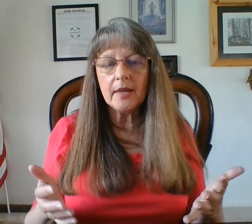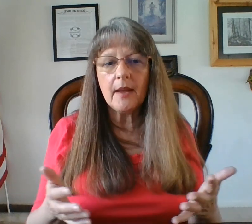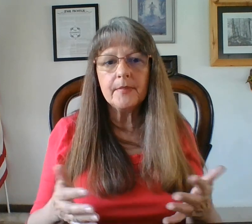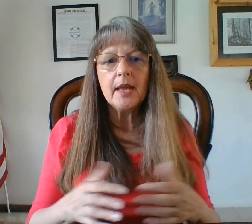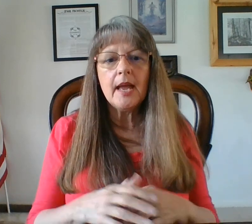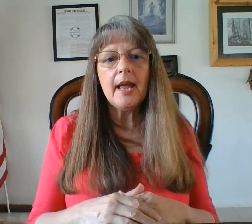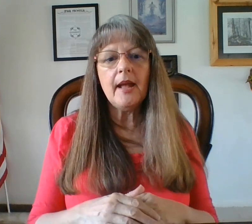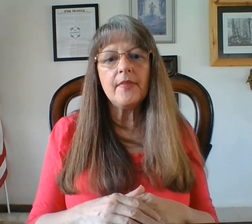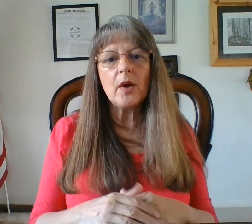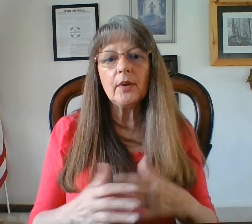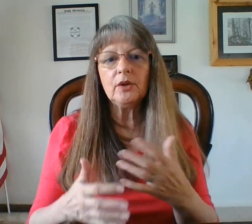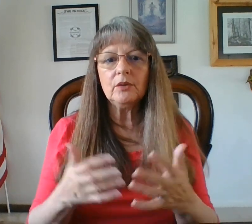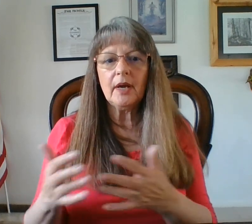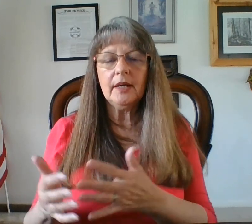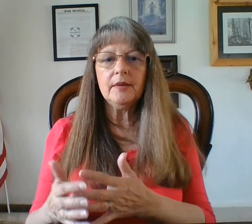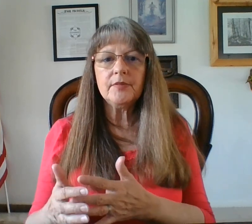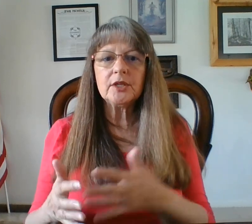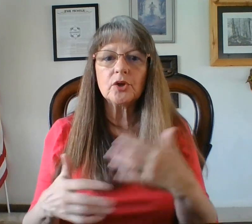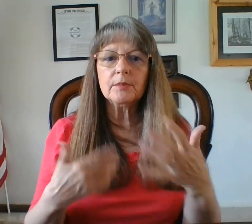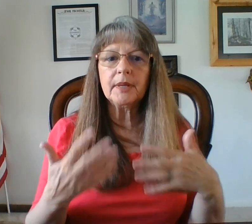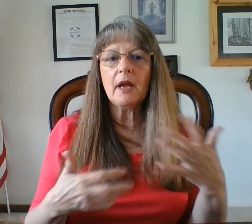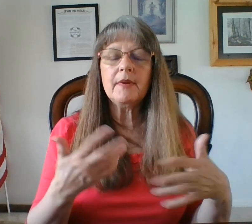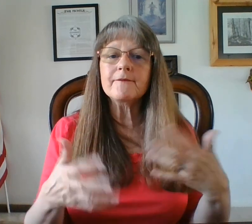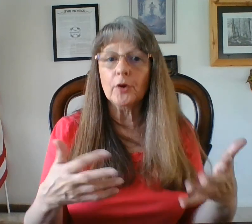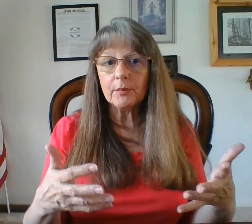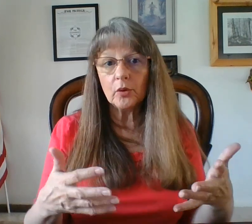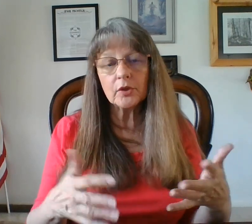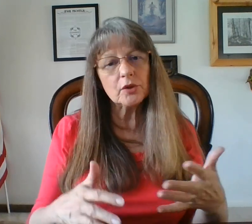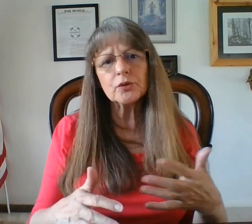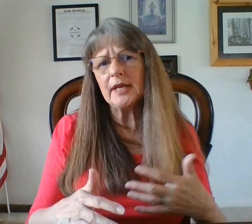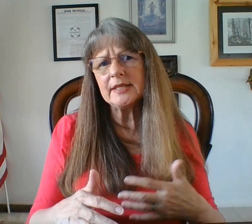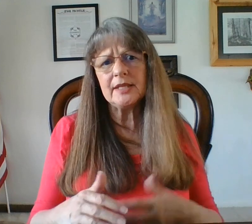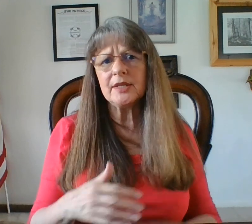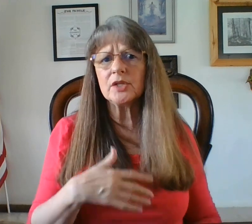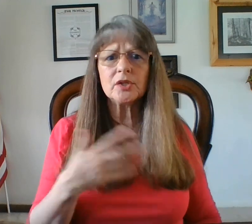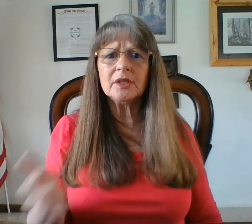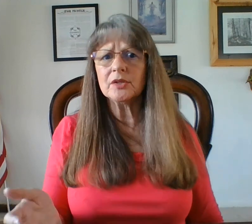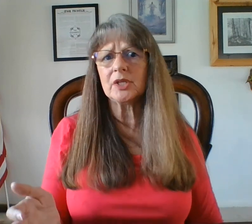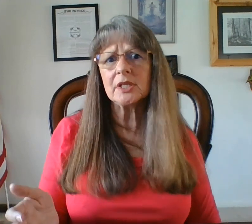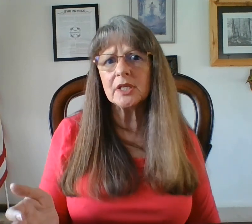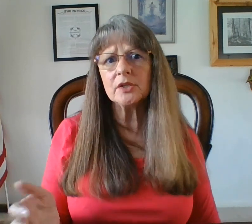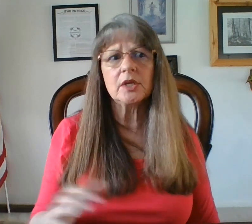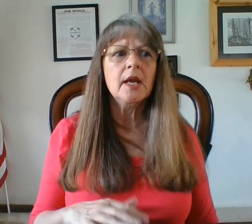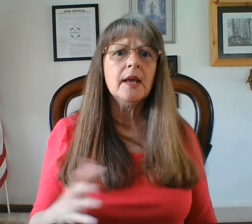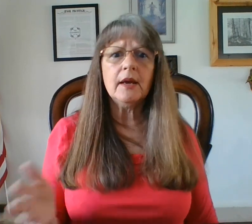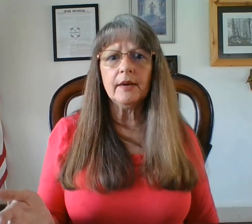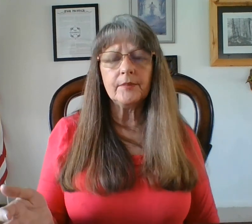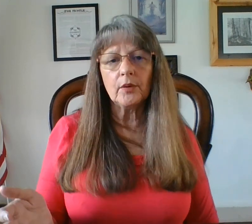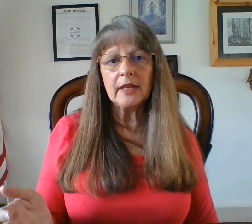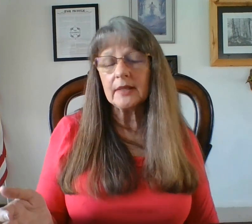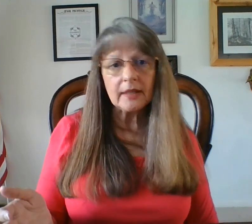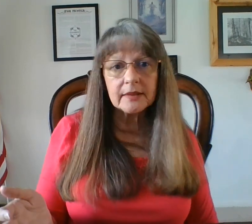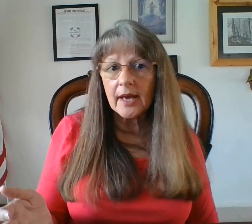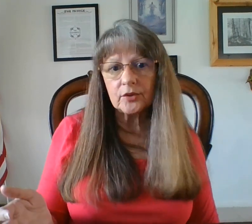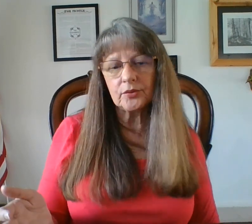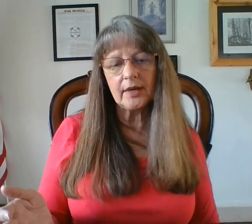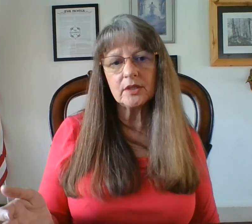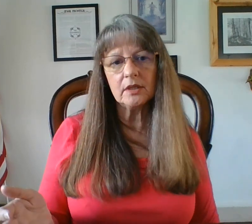them. And that way they start becoming verbal. Because those are easy. This isn't a sentence or anything like that, or trying